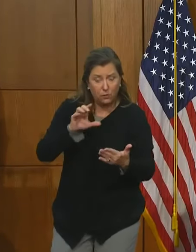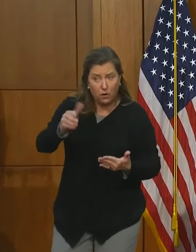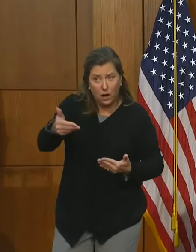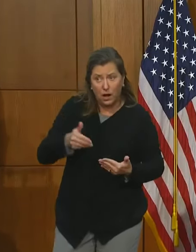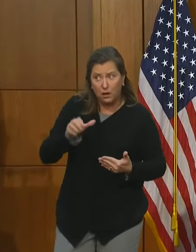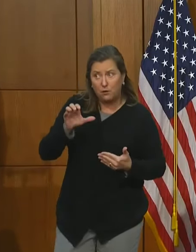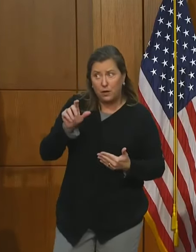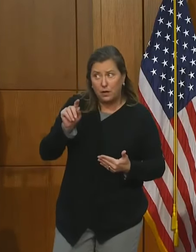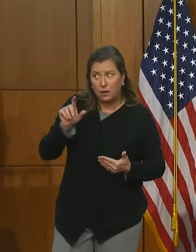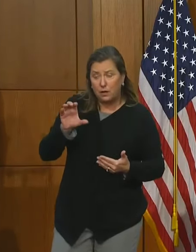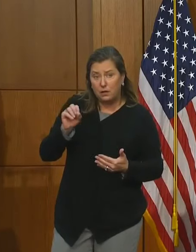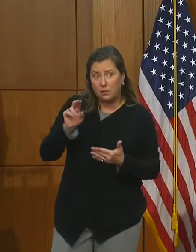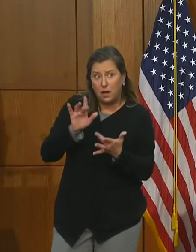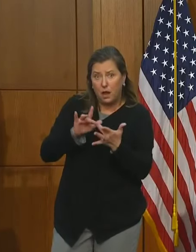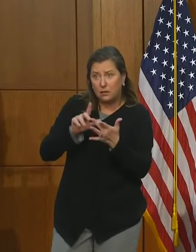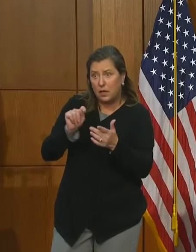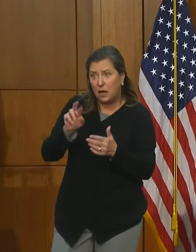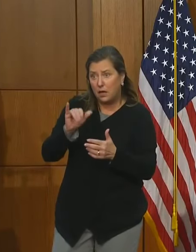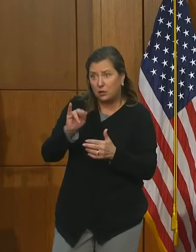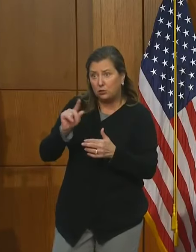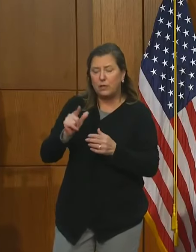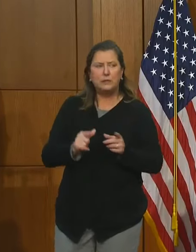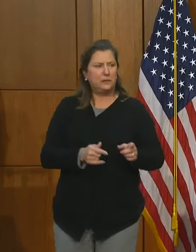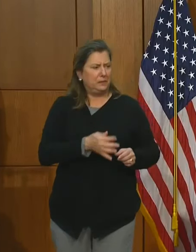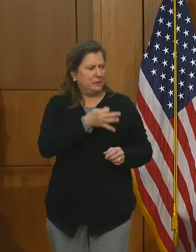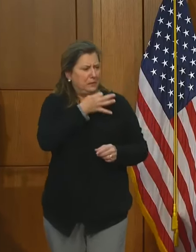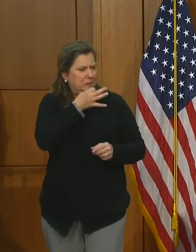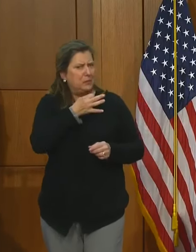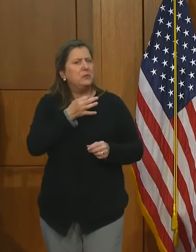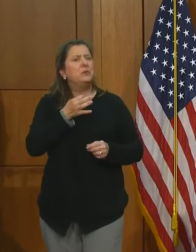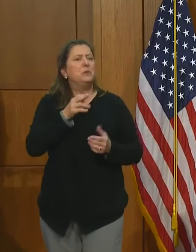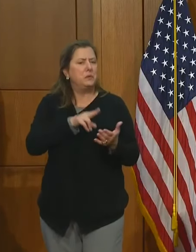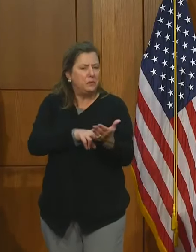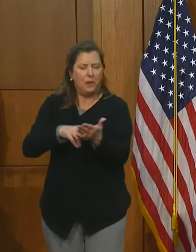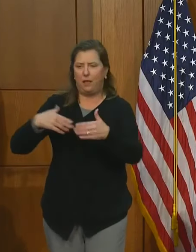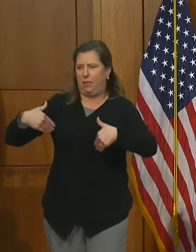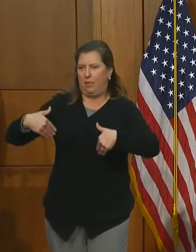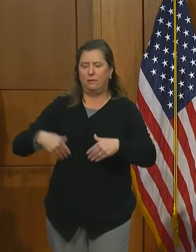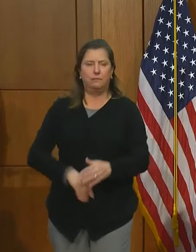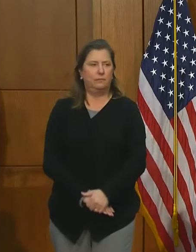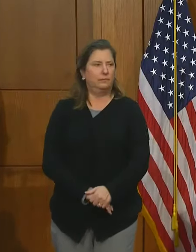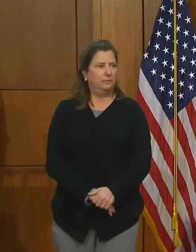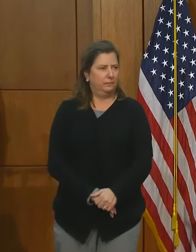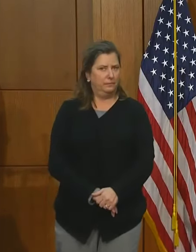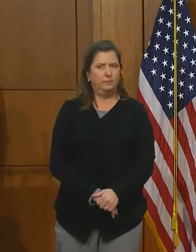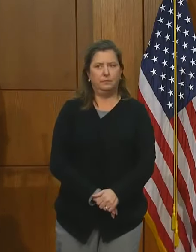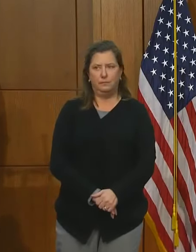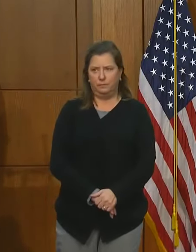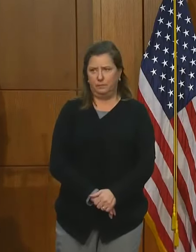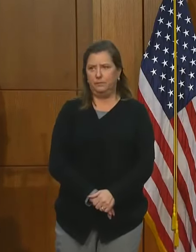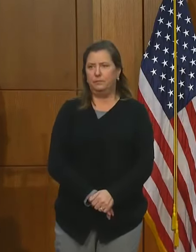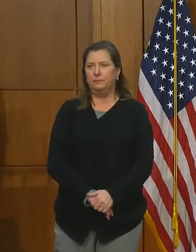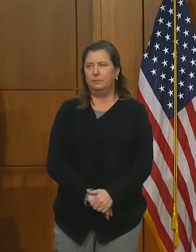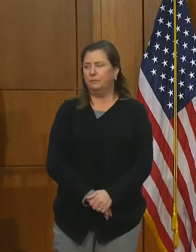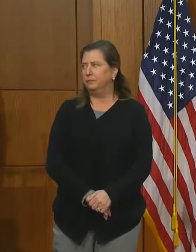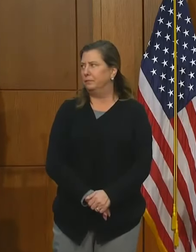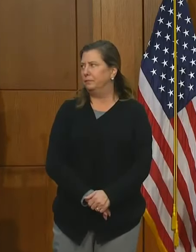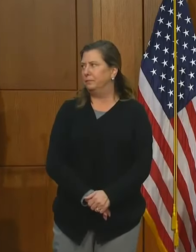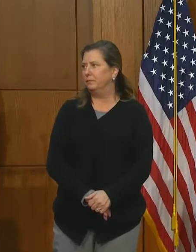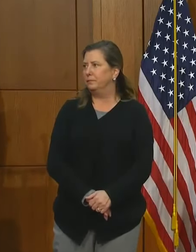I believe we're close to executing a contract or two for tracing, but we have not yet. Thanks.